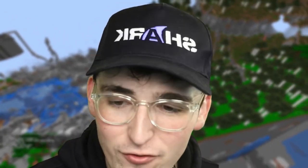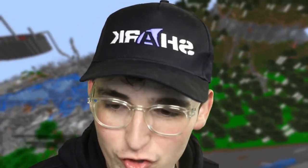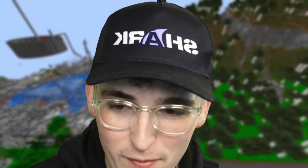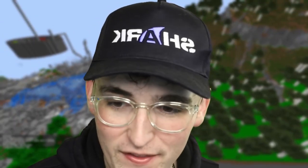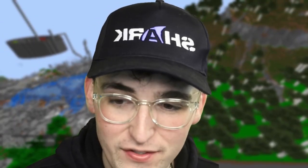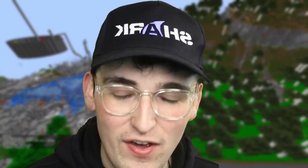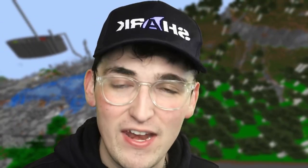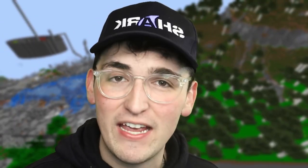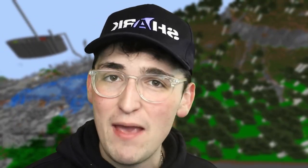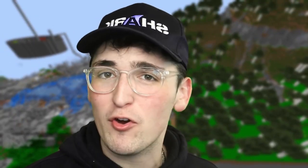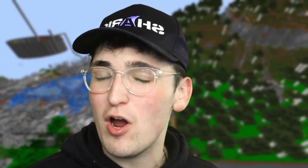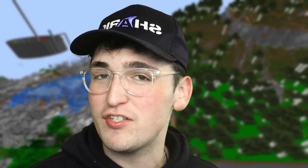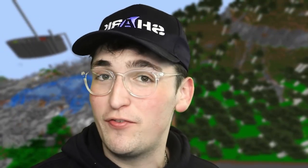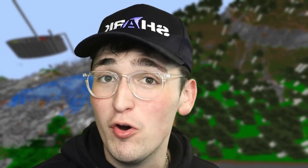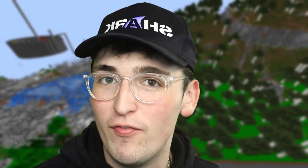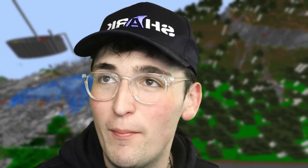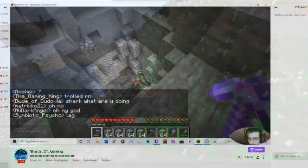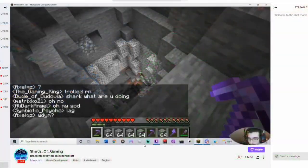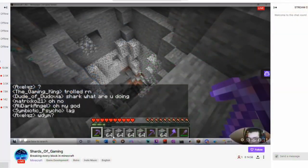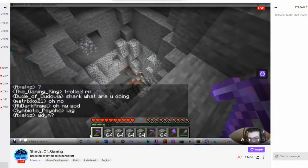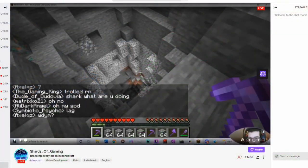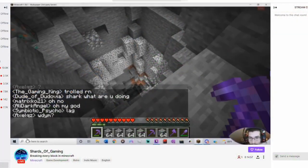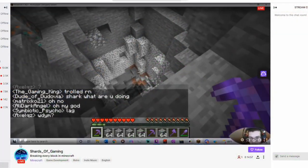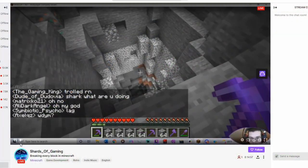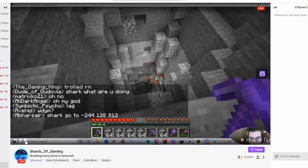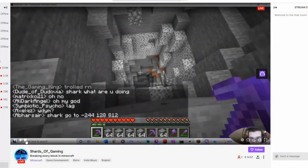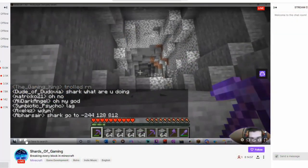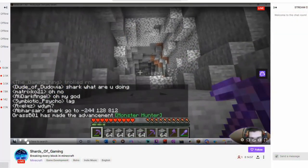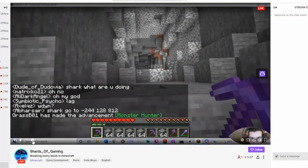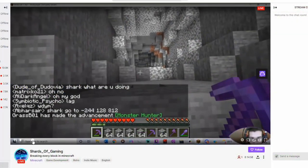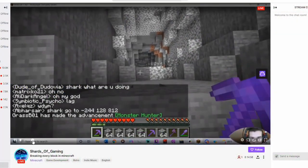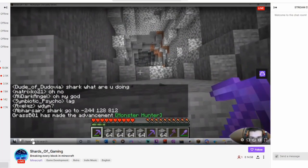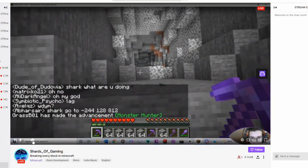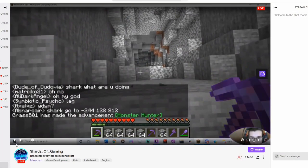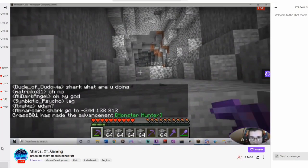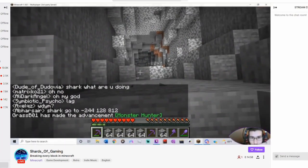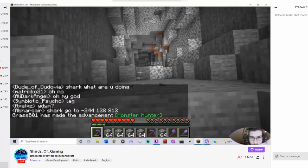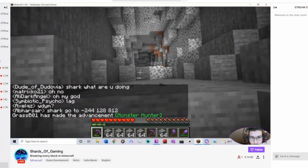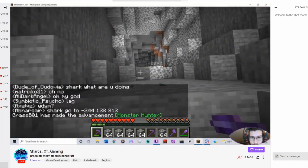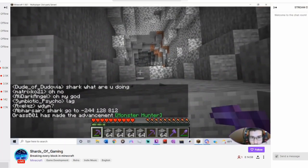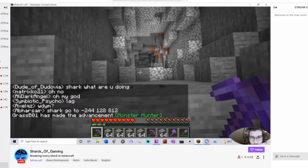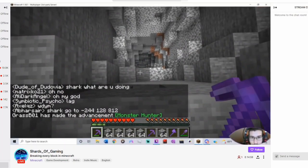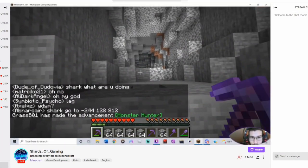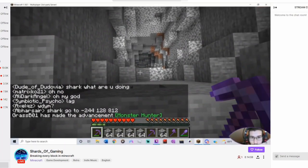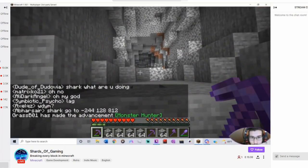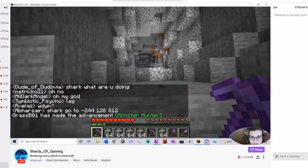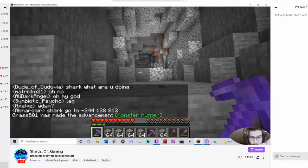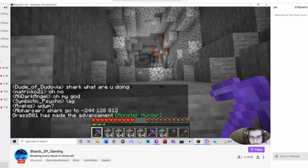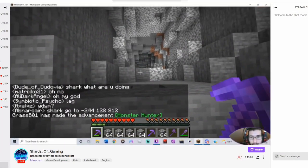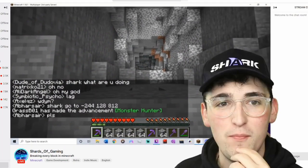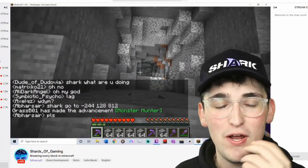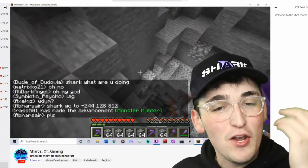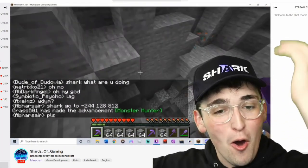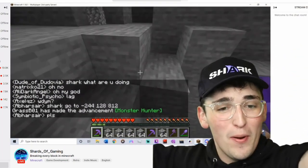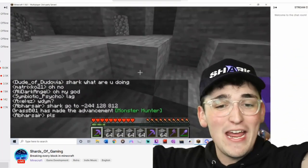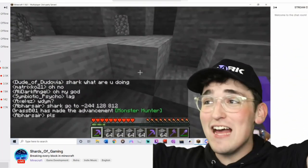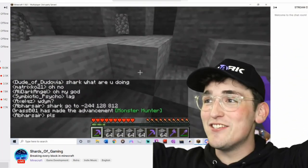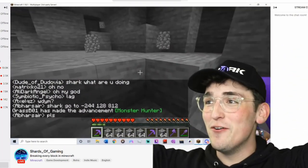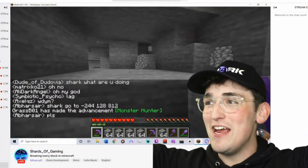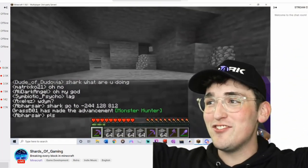streaming this event and I came across a few of them. The only unfortunate part is I really, really wanted to donate to somebody's stream, but nobody has donations